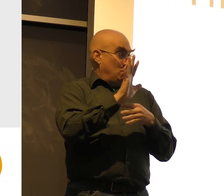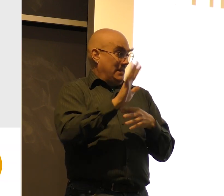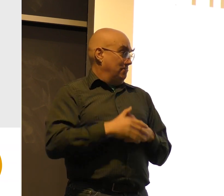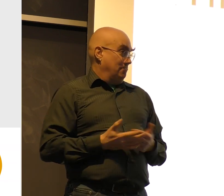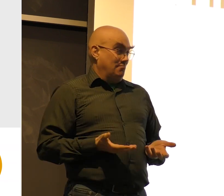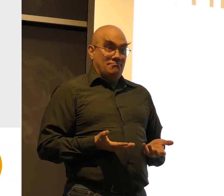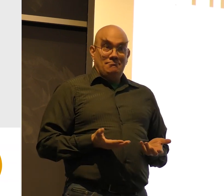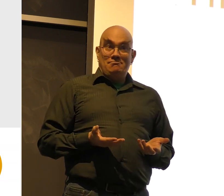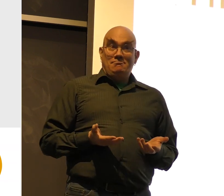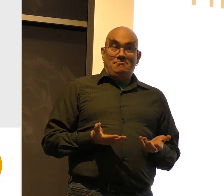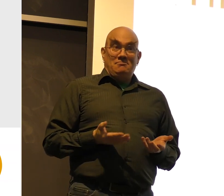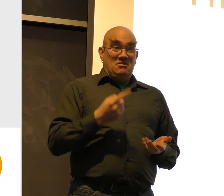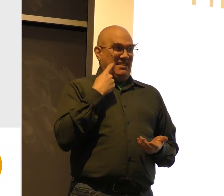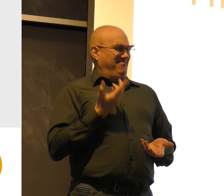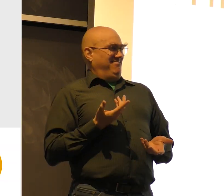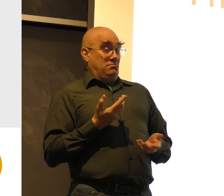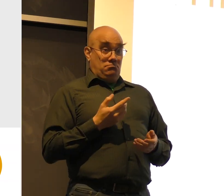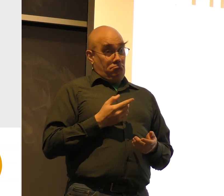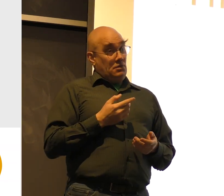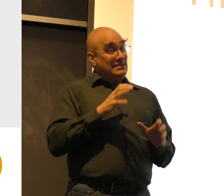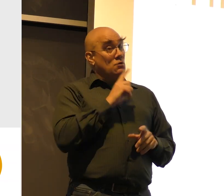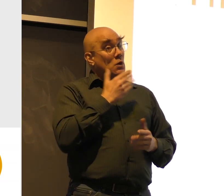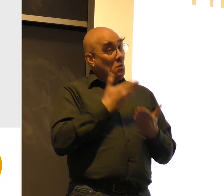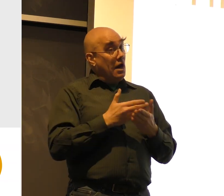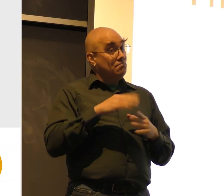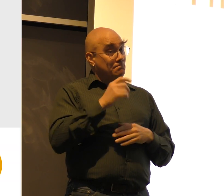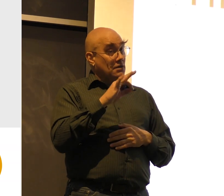That was the essence of the movie. You might be thinking, what? But no, it